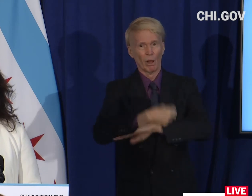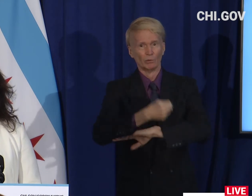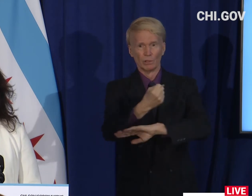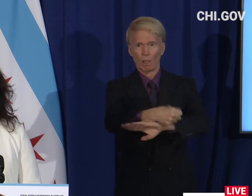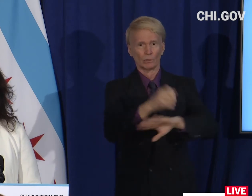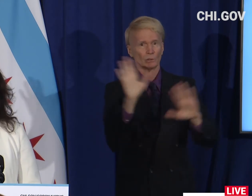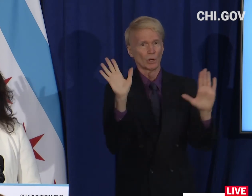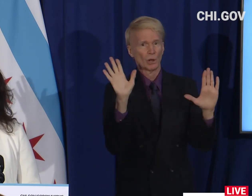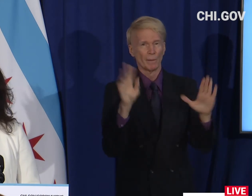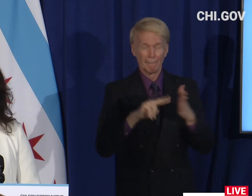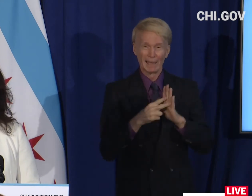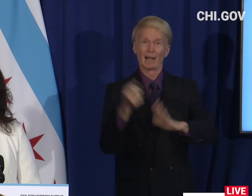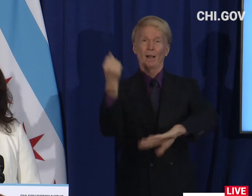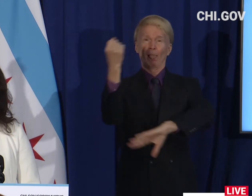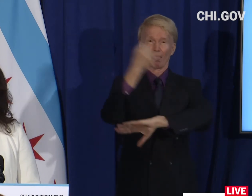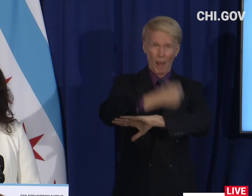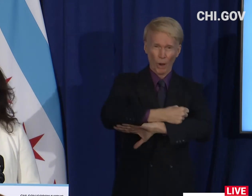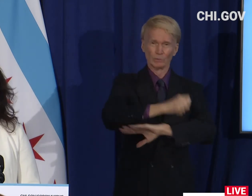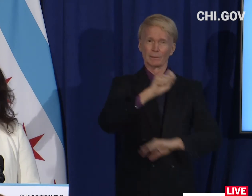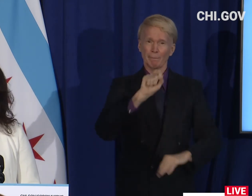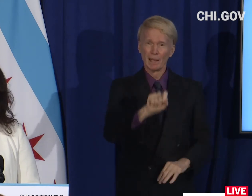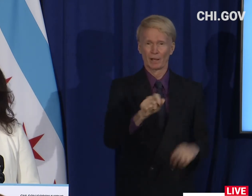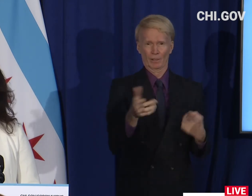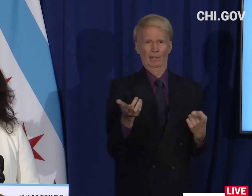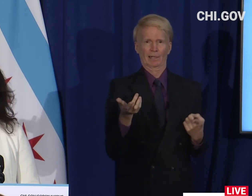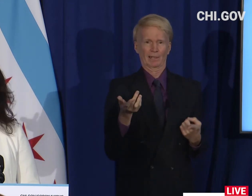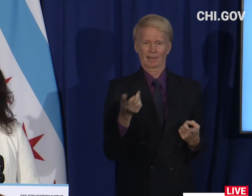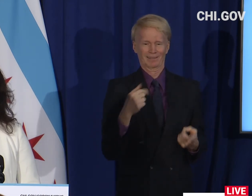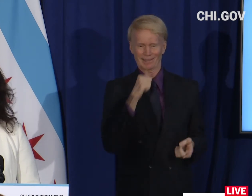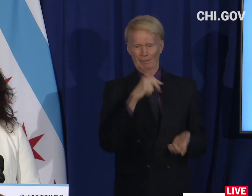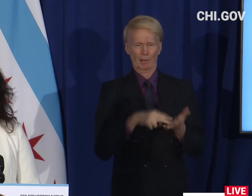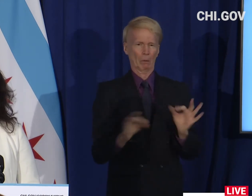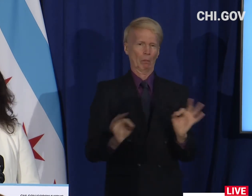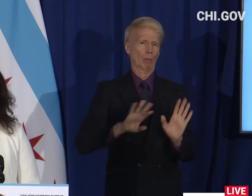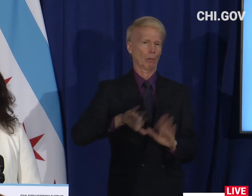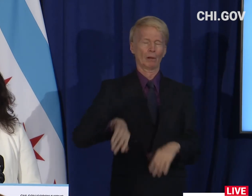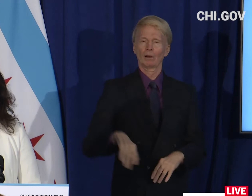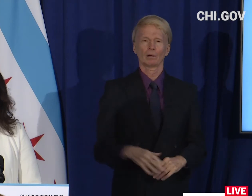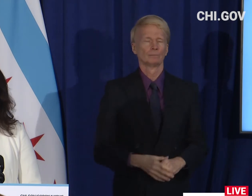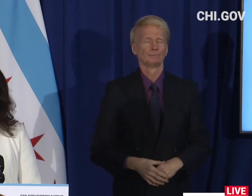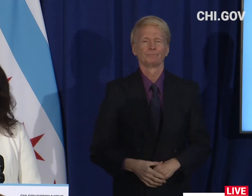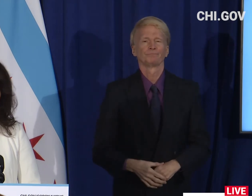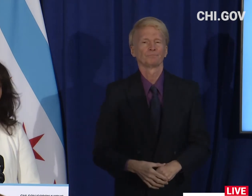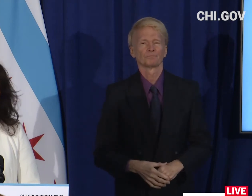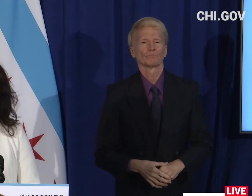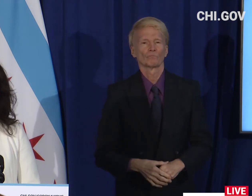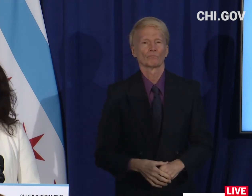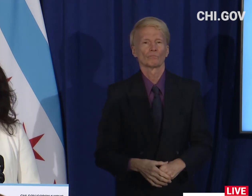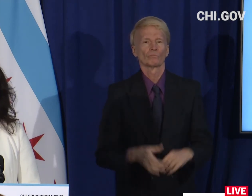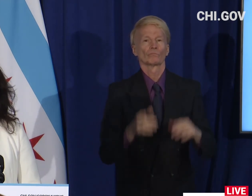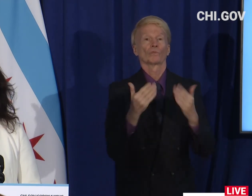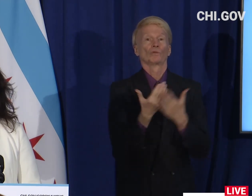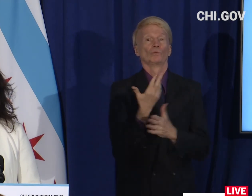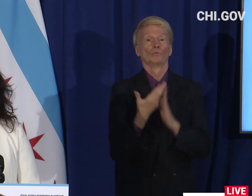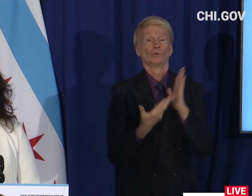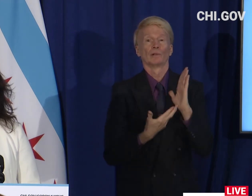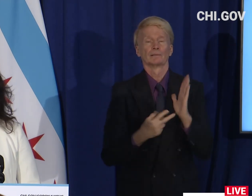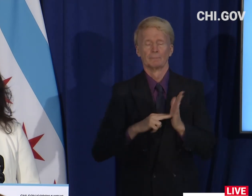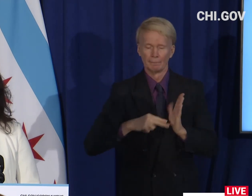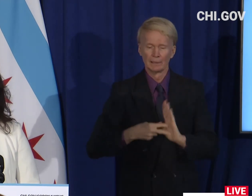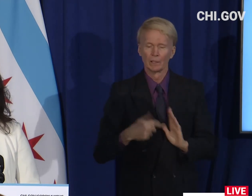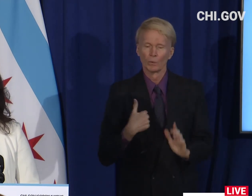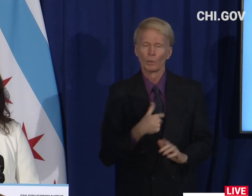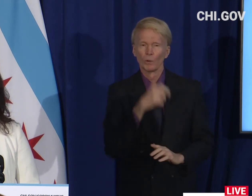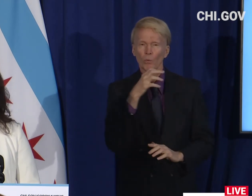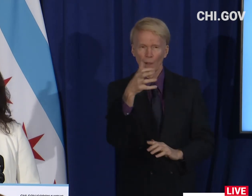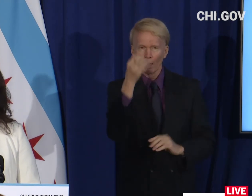talking business closures. So we're not taking this lightly. And with these new regulations, we will be